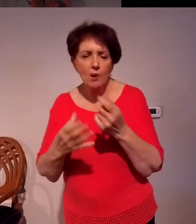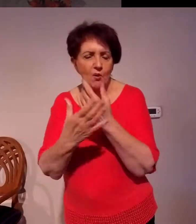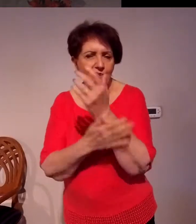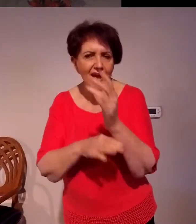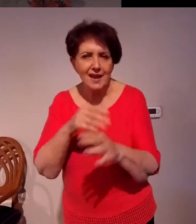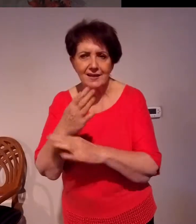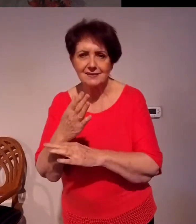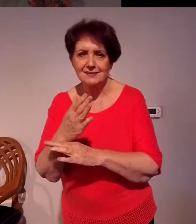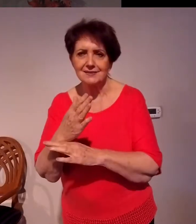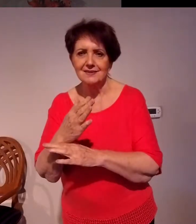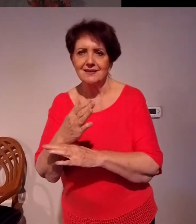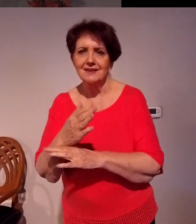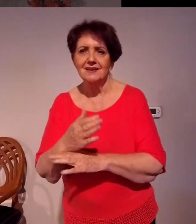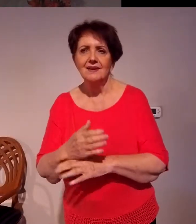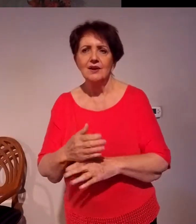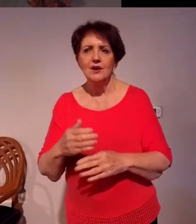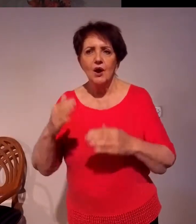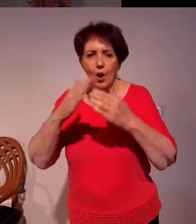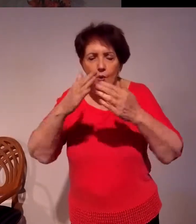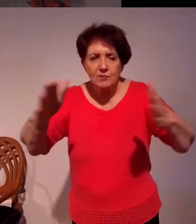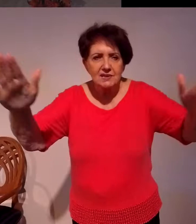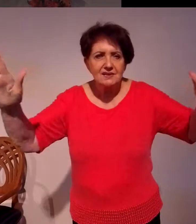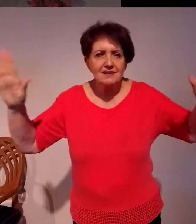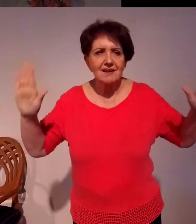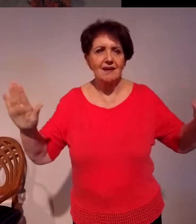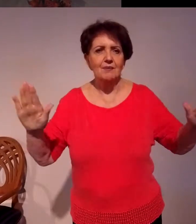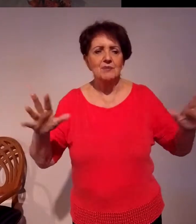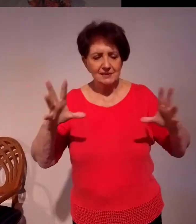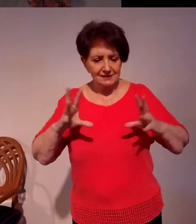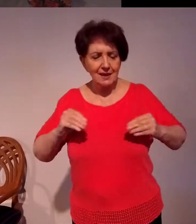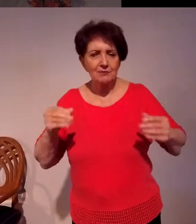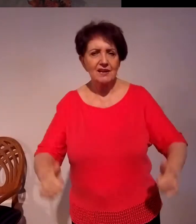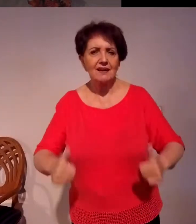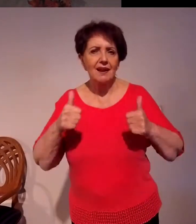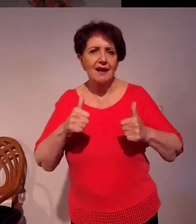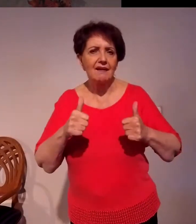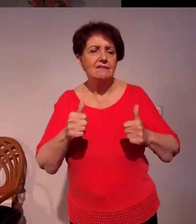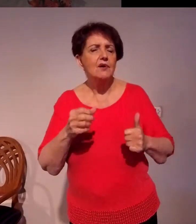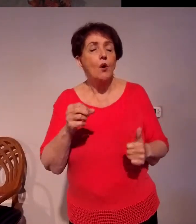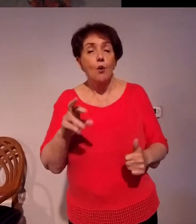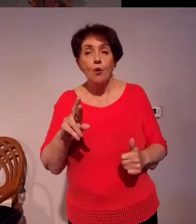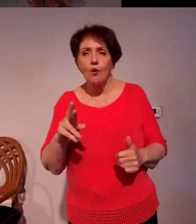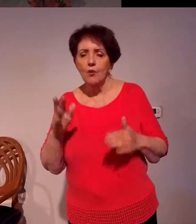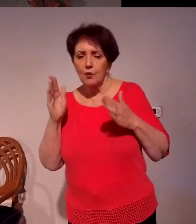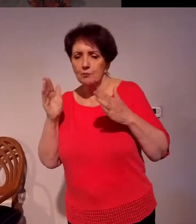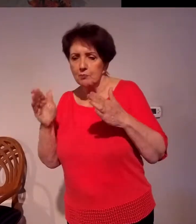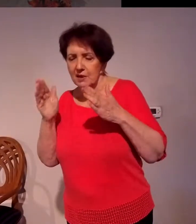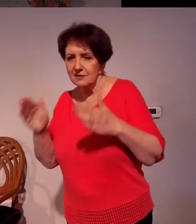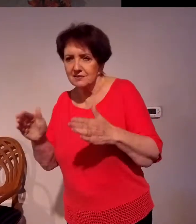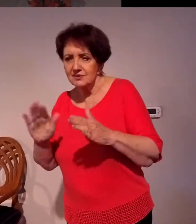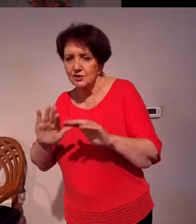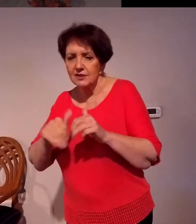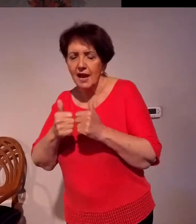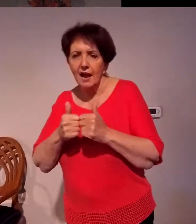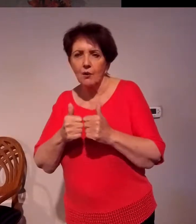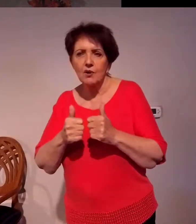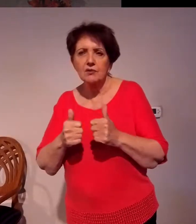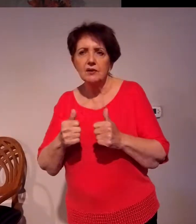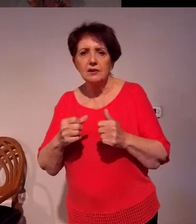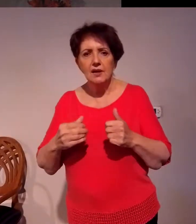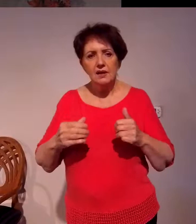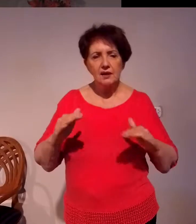flow of life? And are we paying attention to the way that we are already lifted and